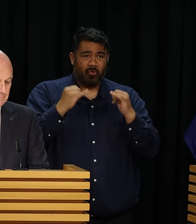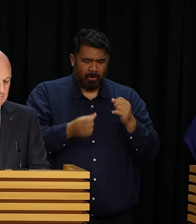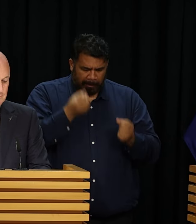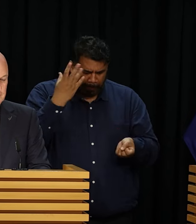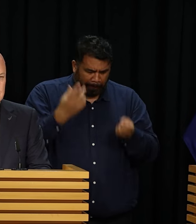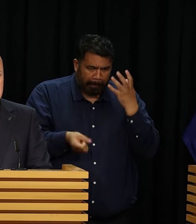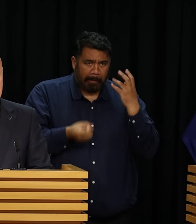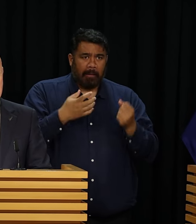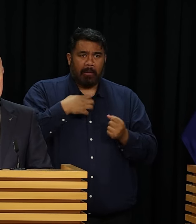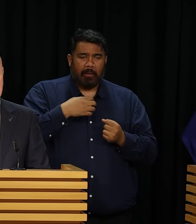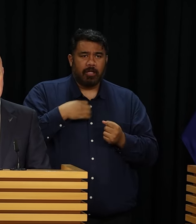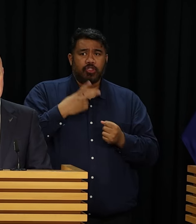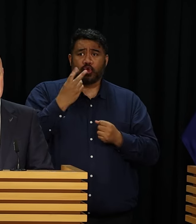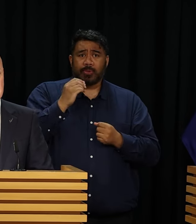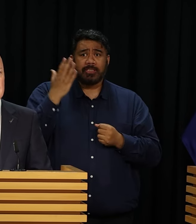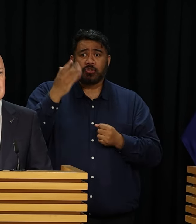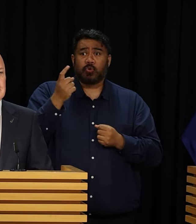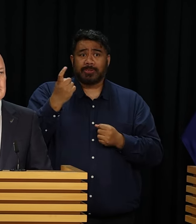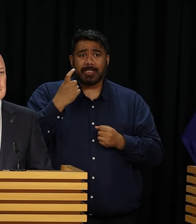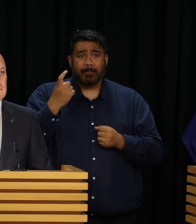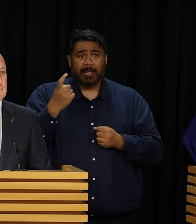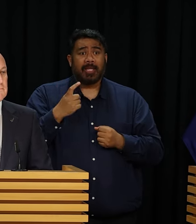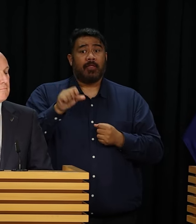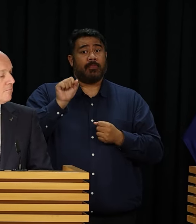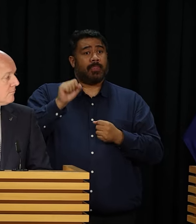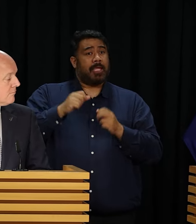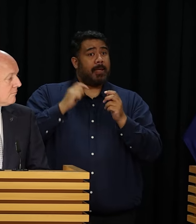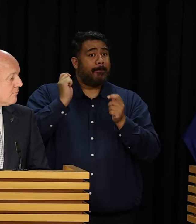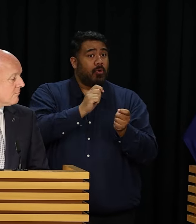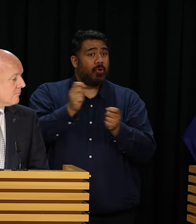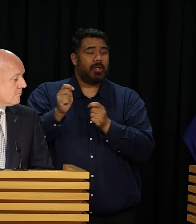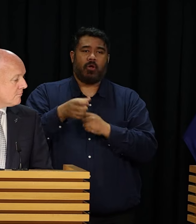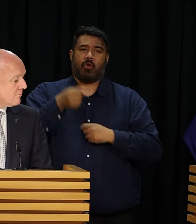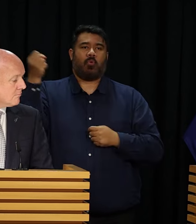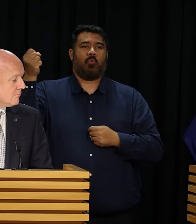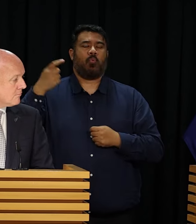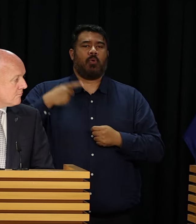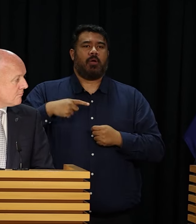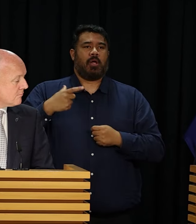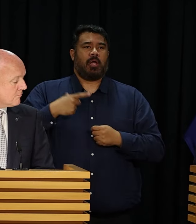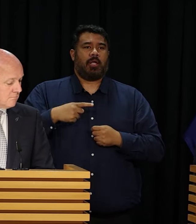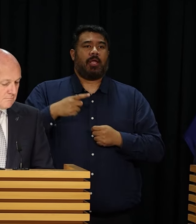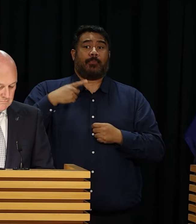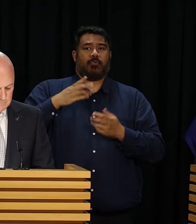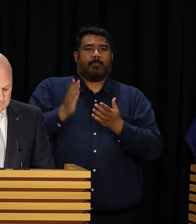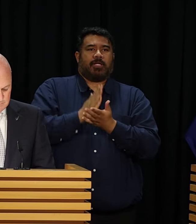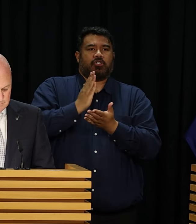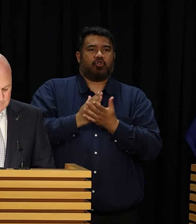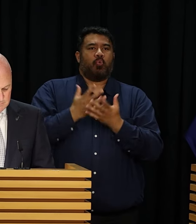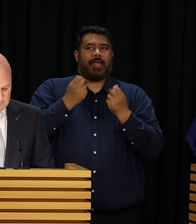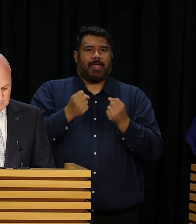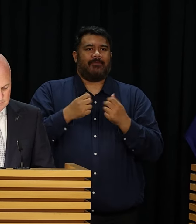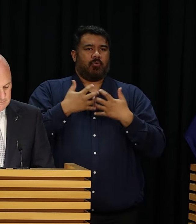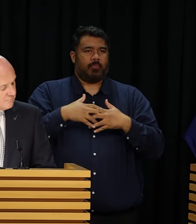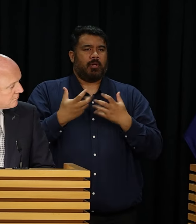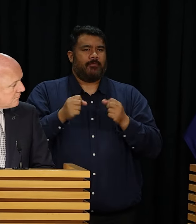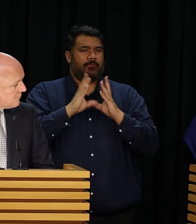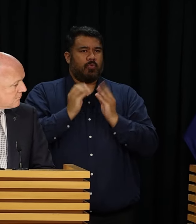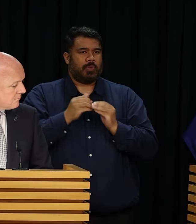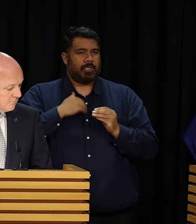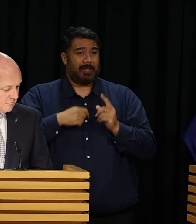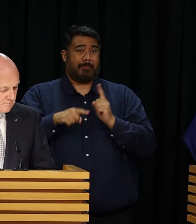position, expecting building work that would likely need to be reconsidered to ensure the property pipeline was realistic and affordable.